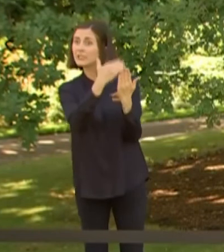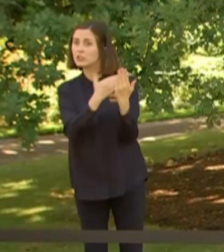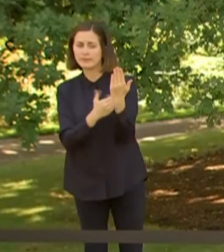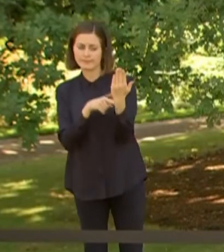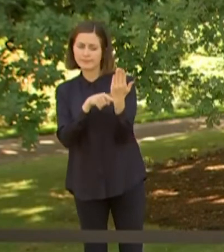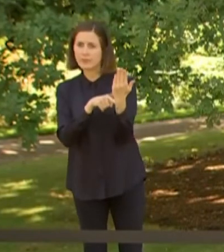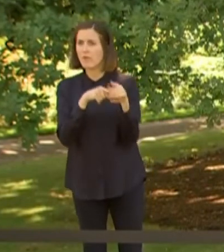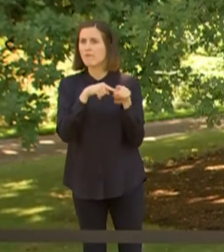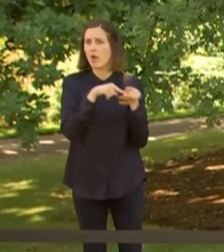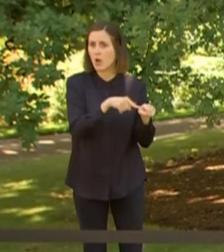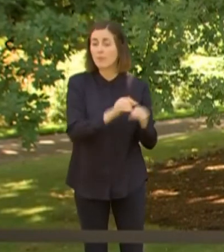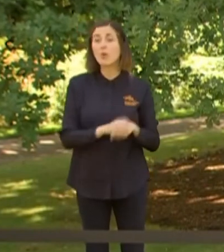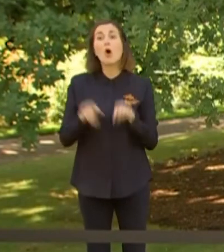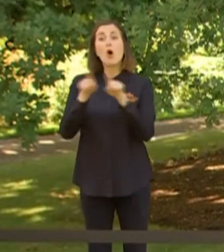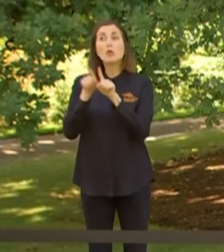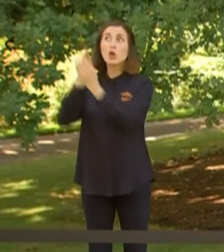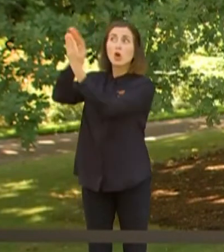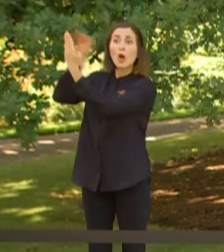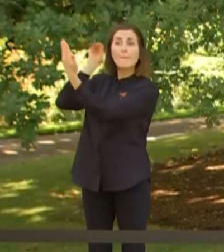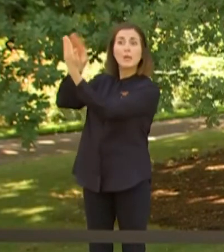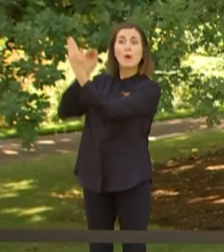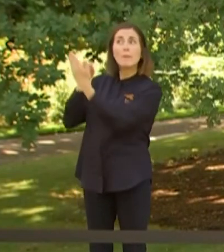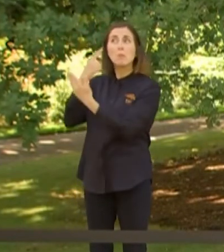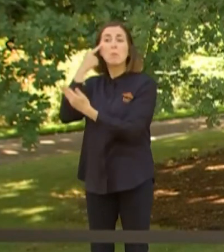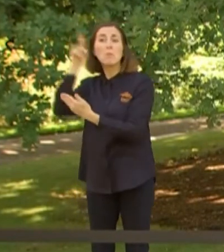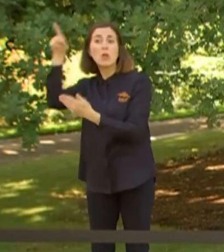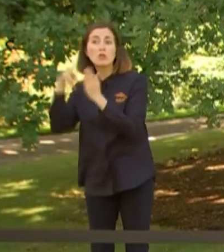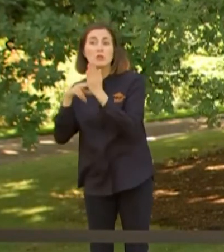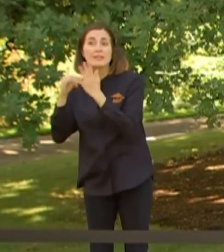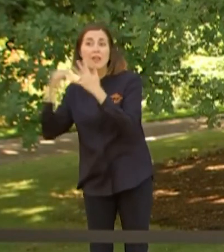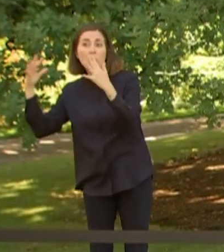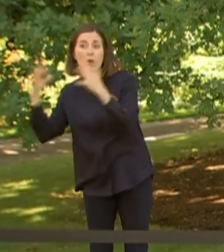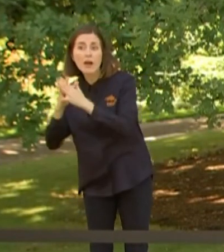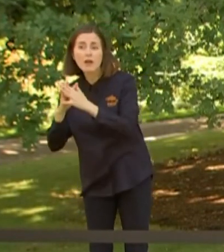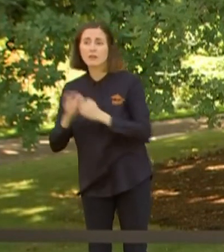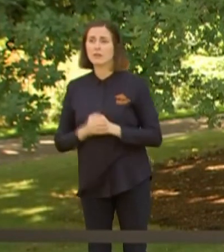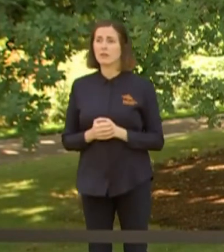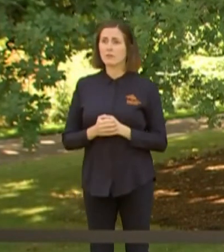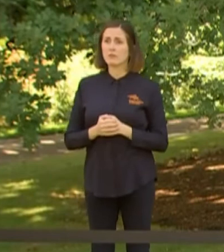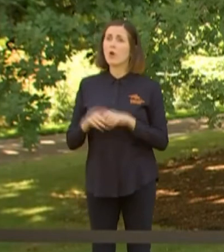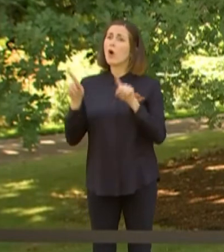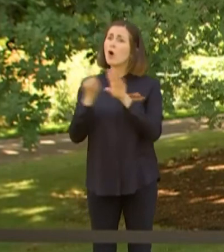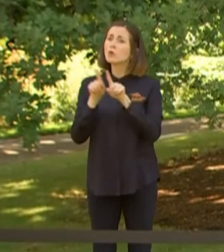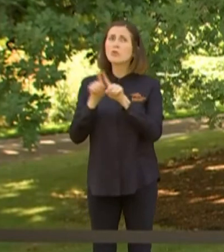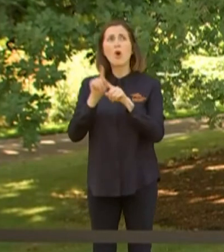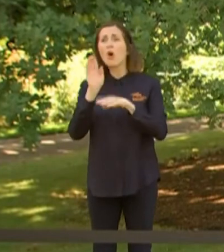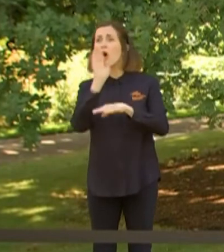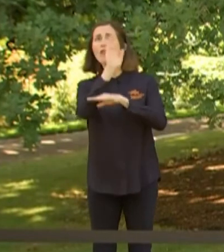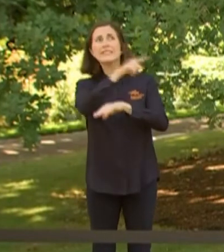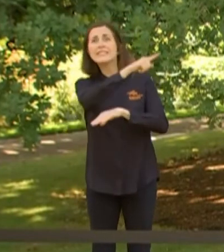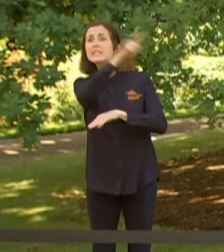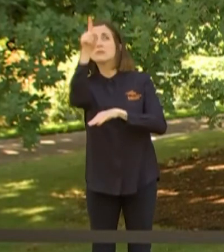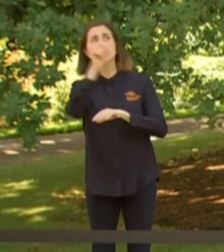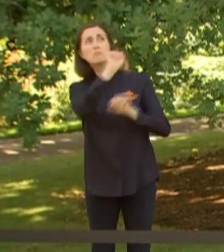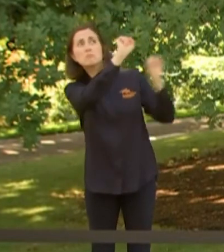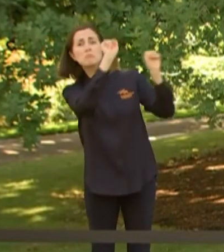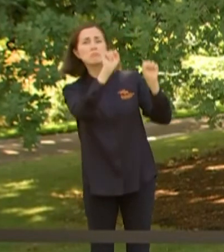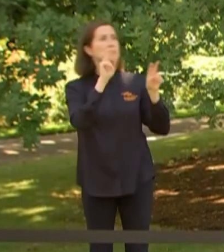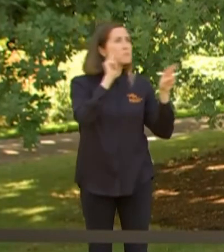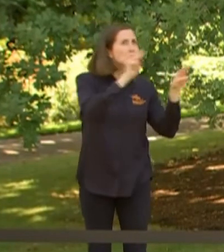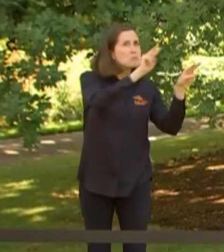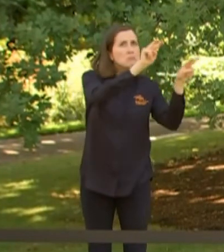the expertise in New South Wales. We've tapped into the expertise of infection prevention and control experts. We're tapping